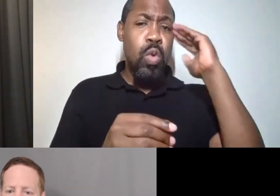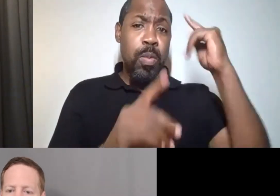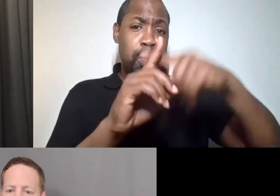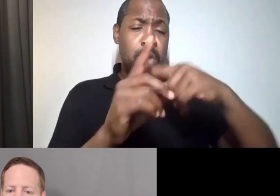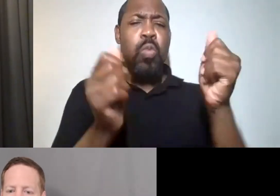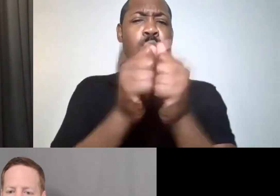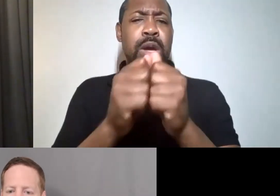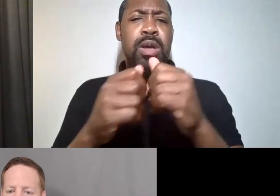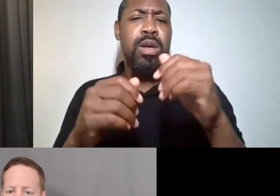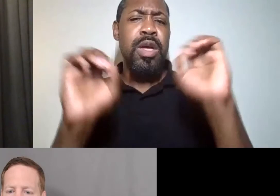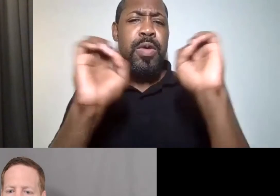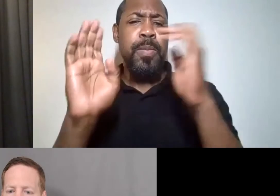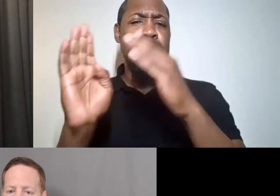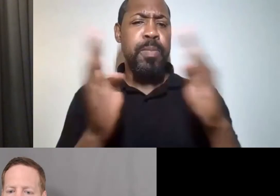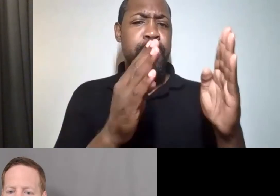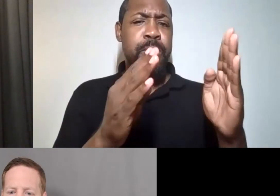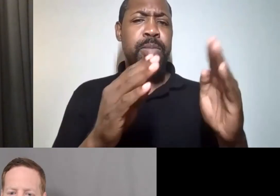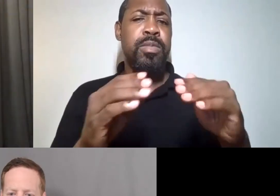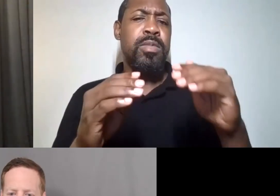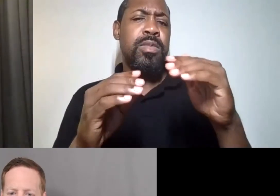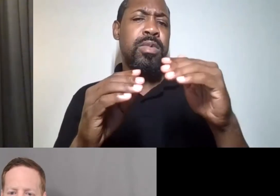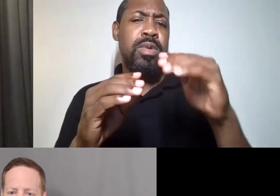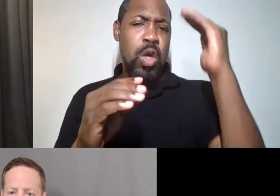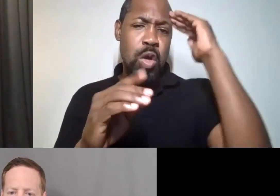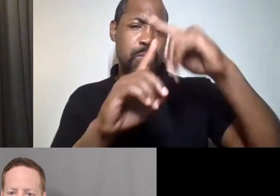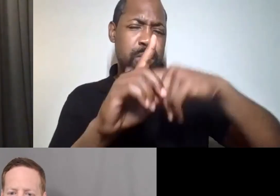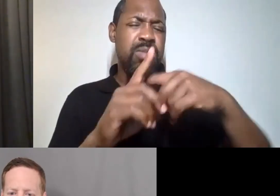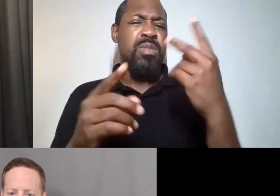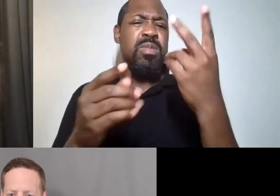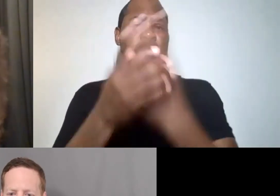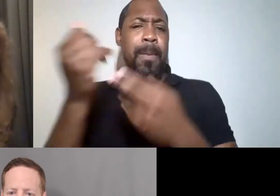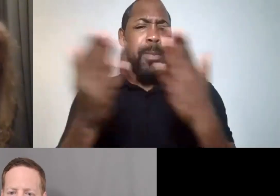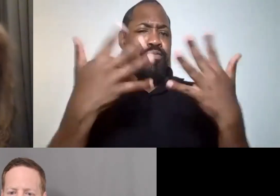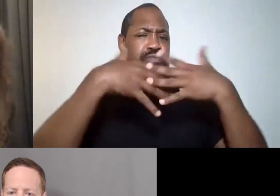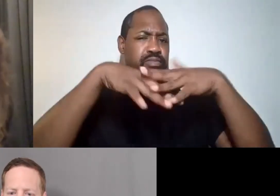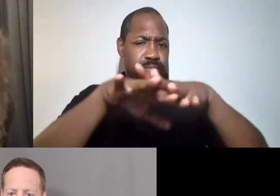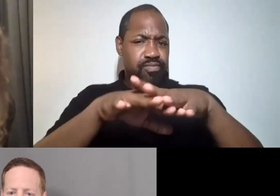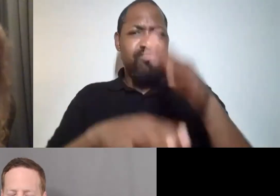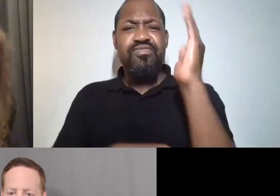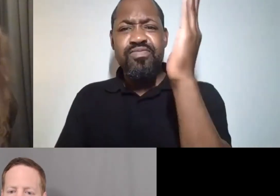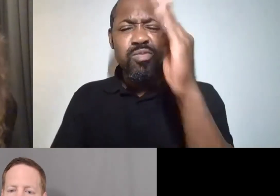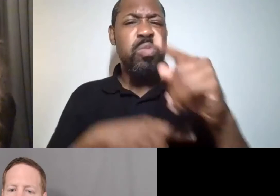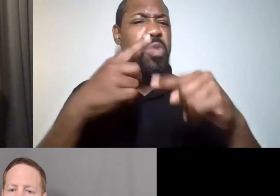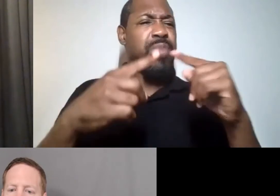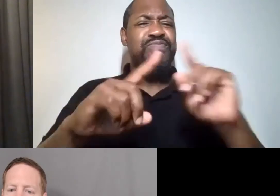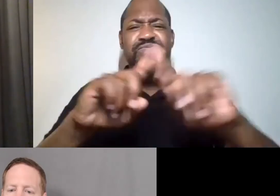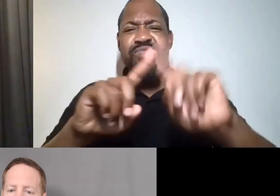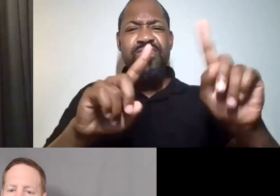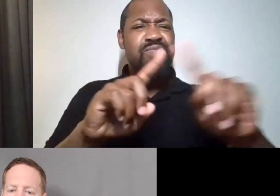actually had a meeting about it last month. And we're talking about emergency preparedness awareness and coordinating some